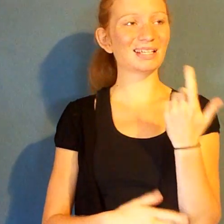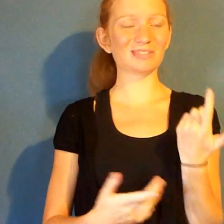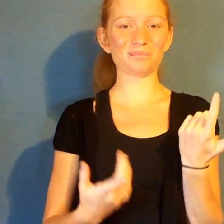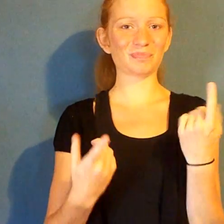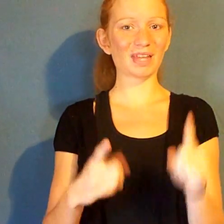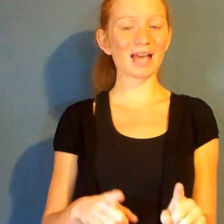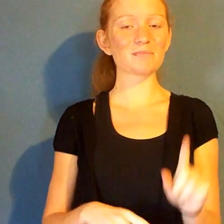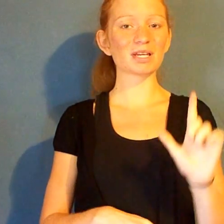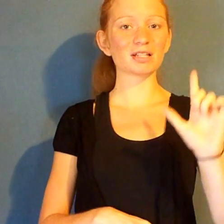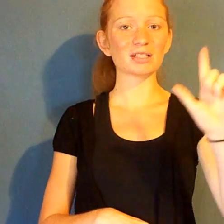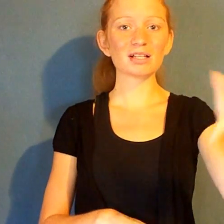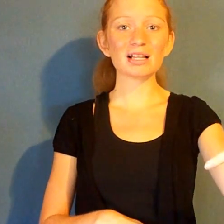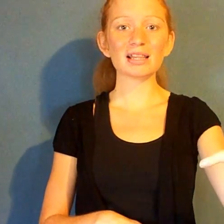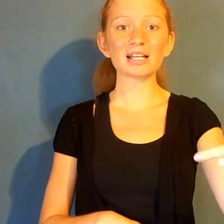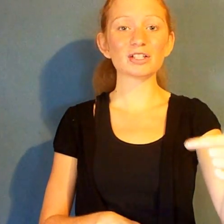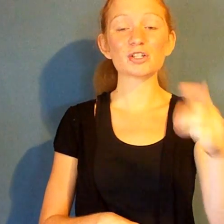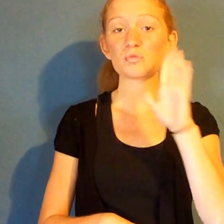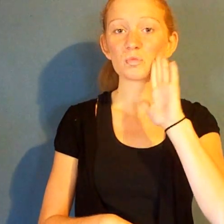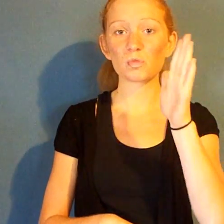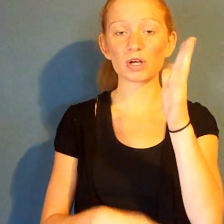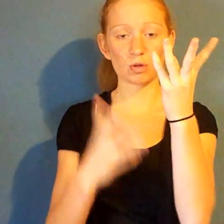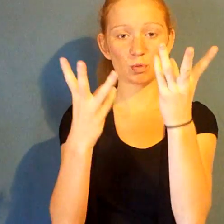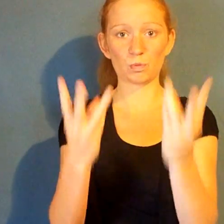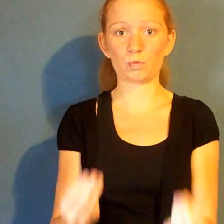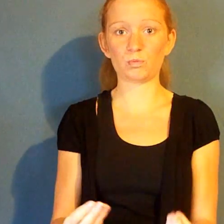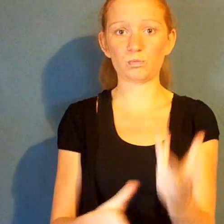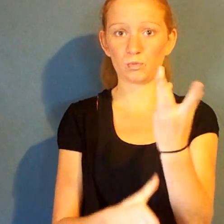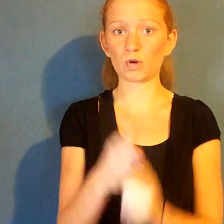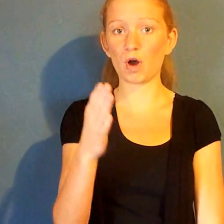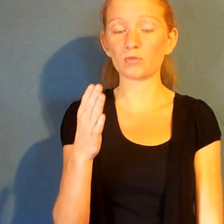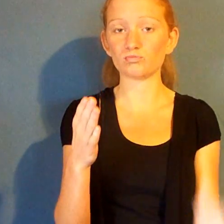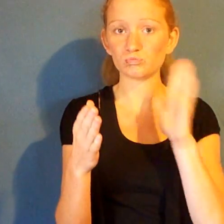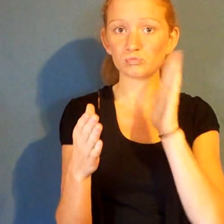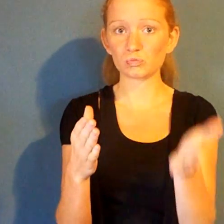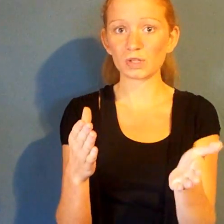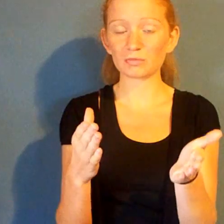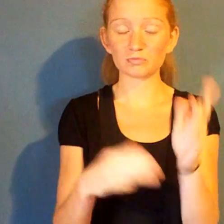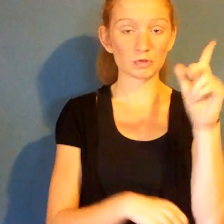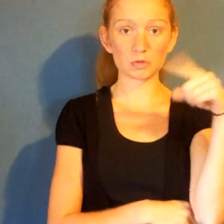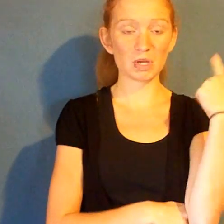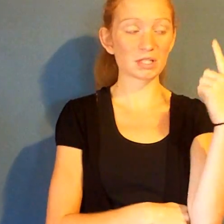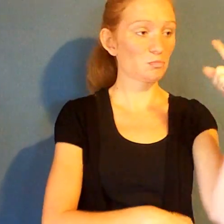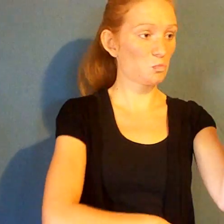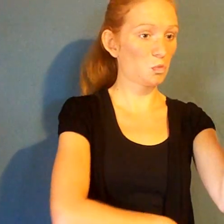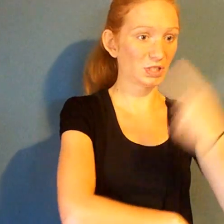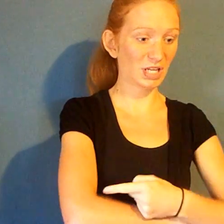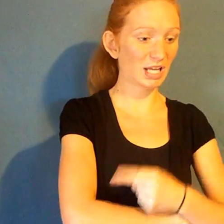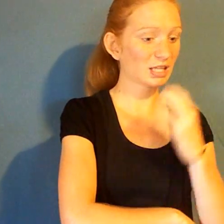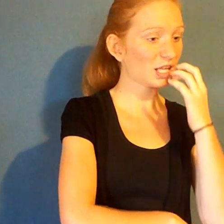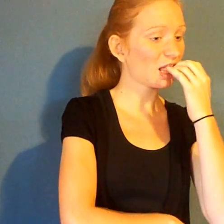spontaneously disappear. It was the most wild thing in the world. She had them one day, the next day, gone.